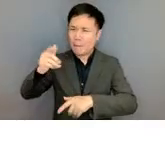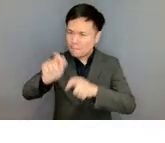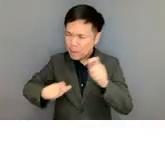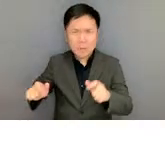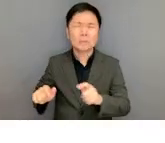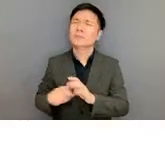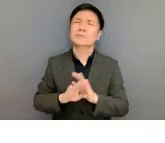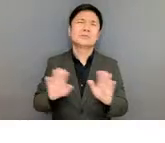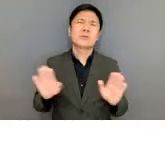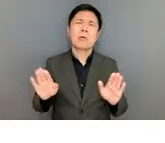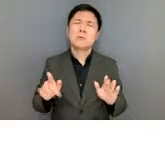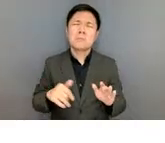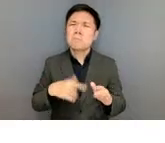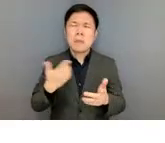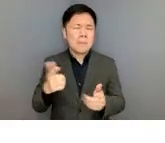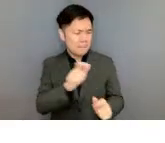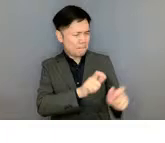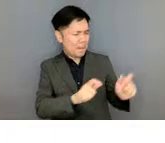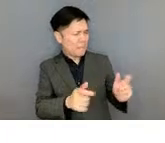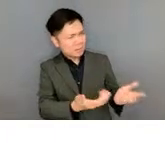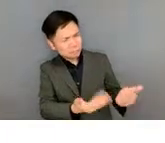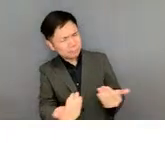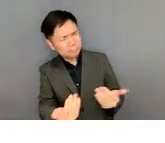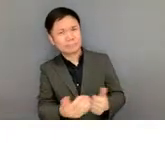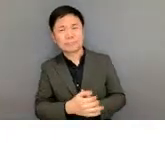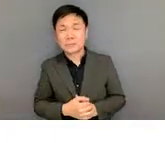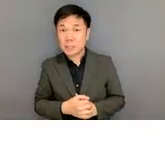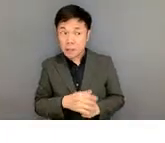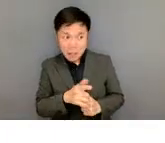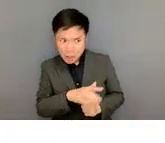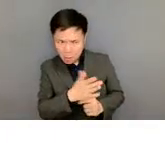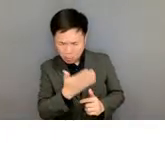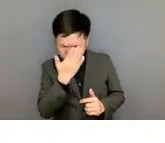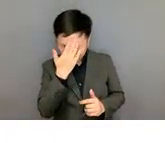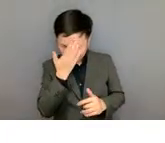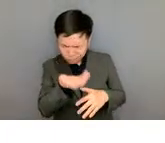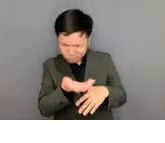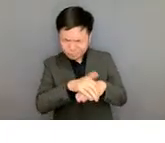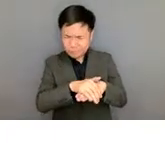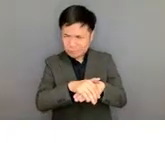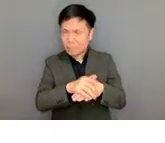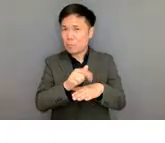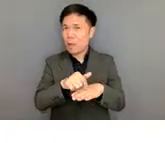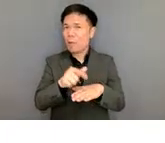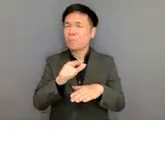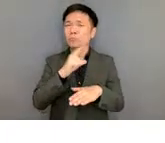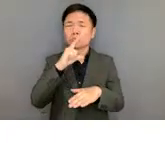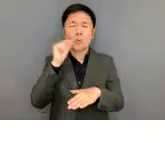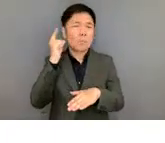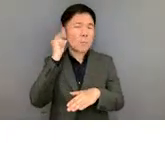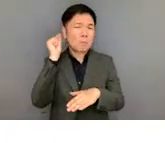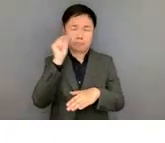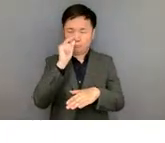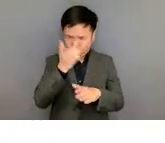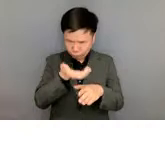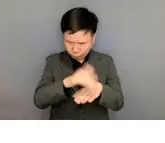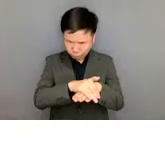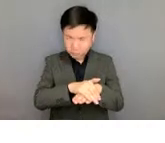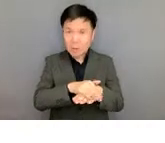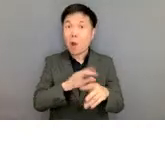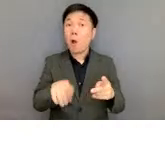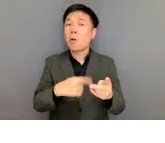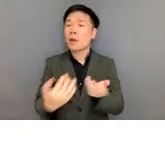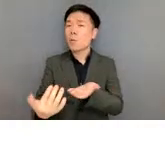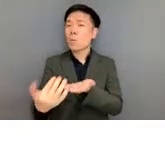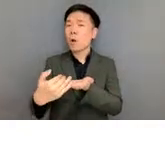we're talking about human resources. That means gender expertise. It may mean, for example, a partnership with UN Women, looking